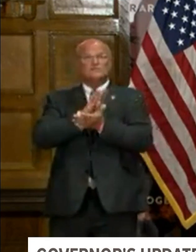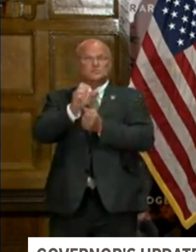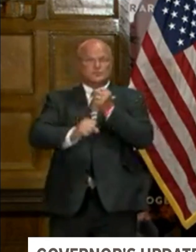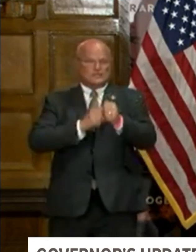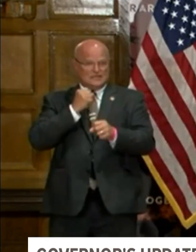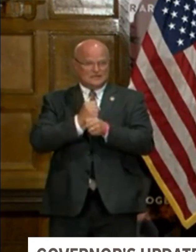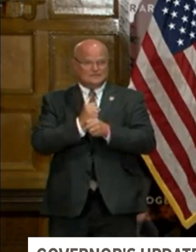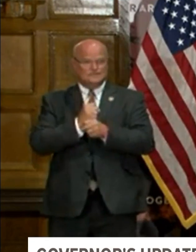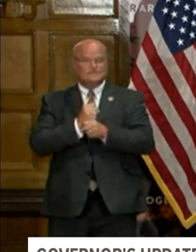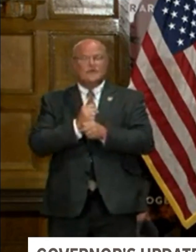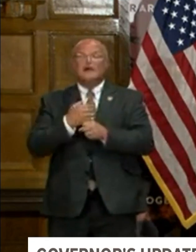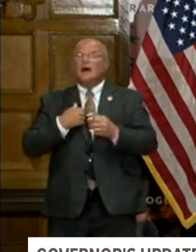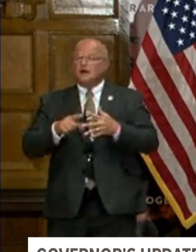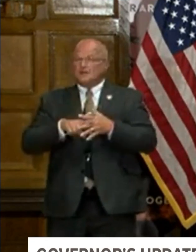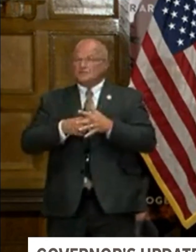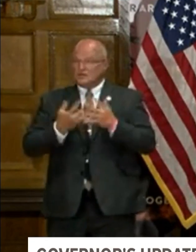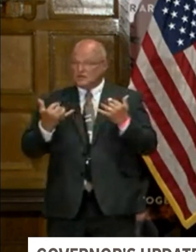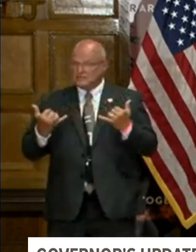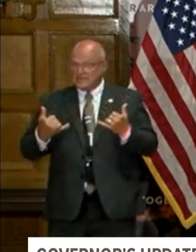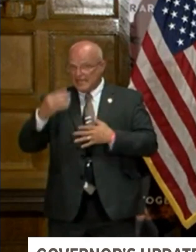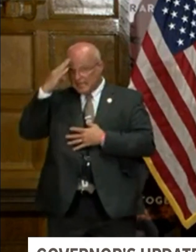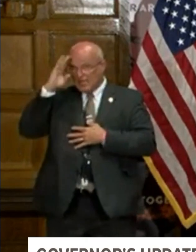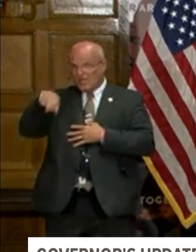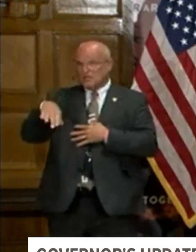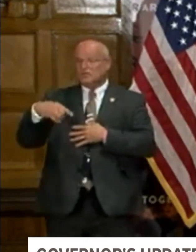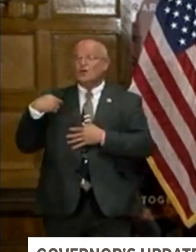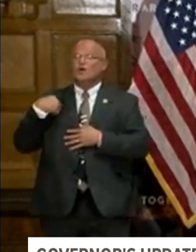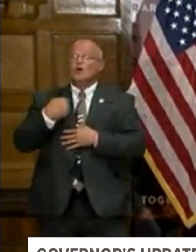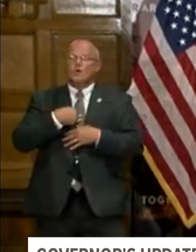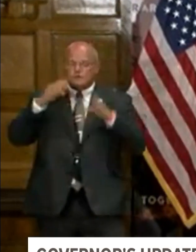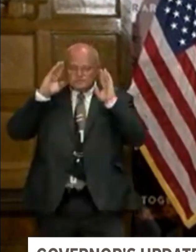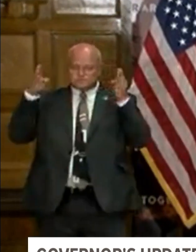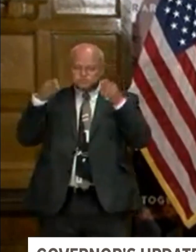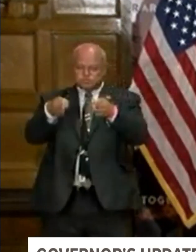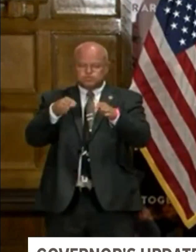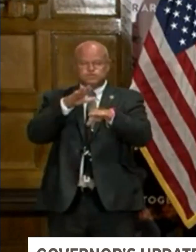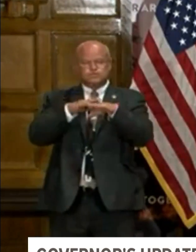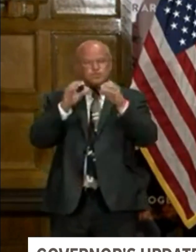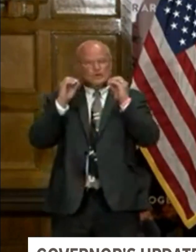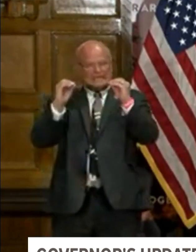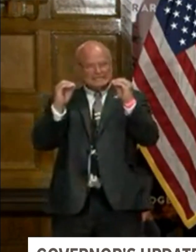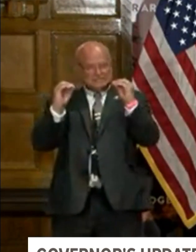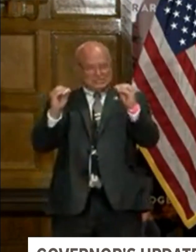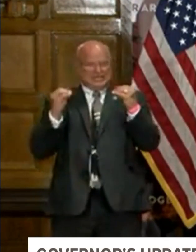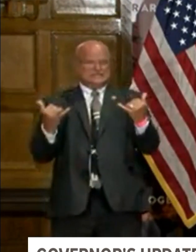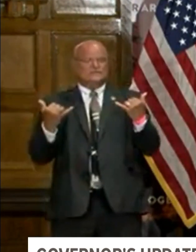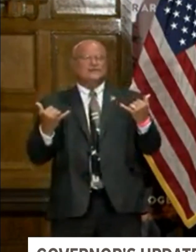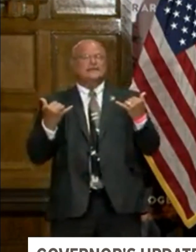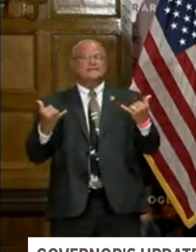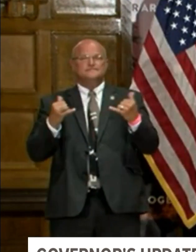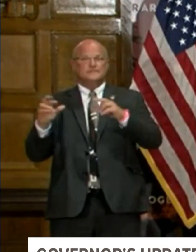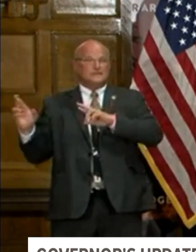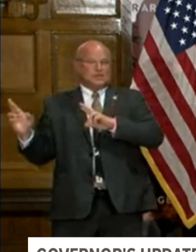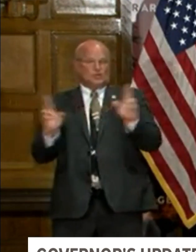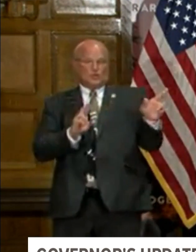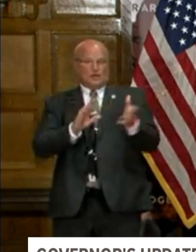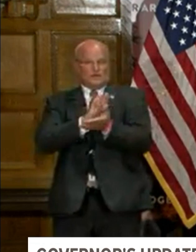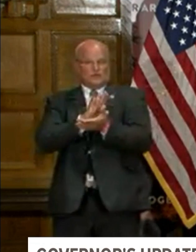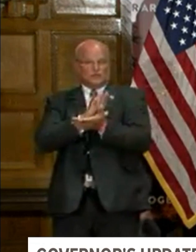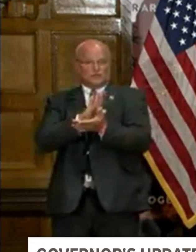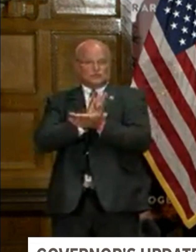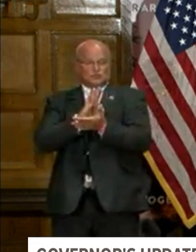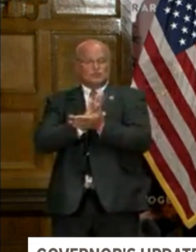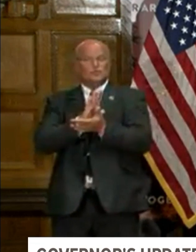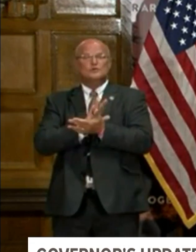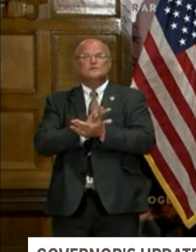year. Let me start off today, and as you know, we're focusing some on education and getting ready for school, and